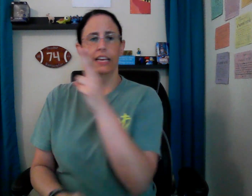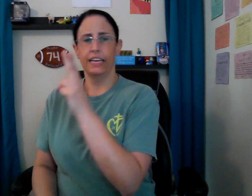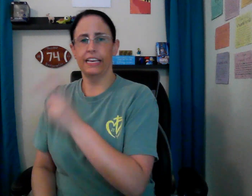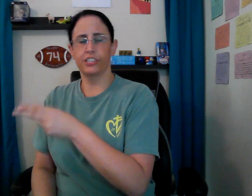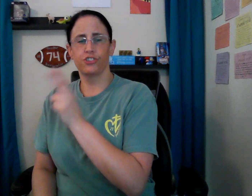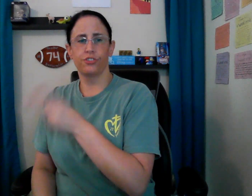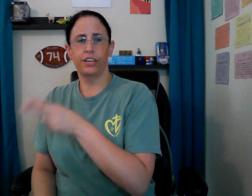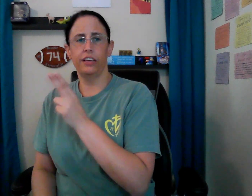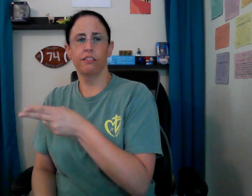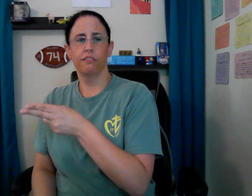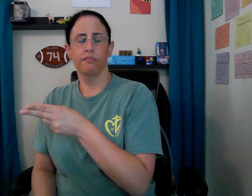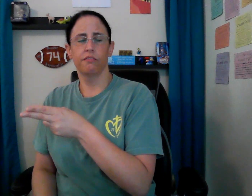history,